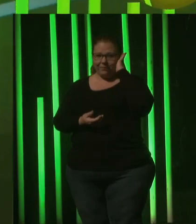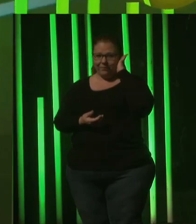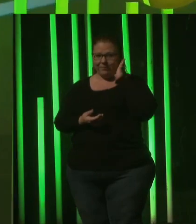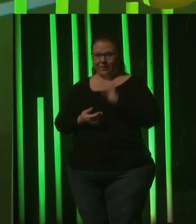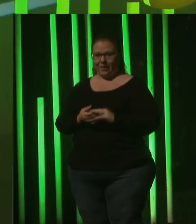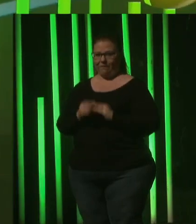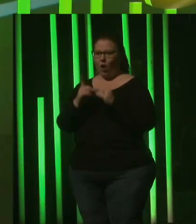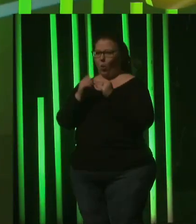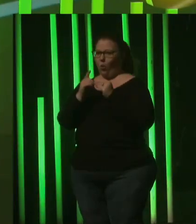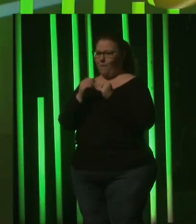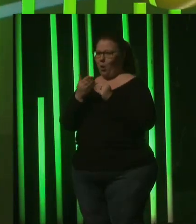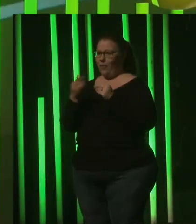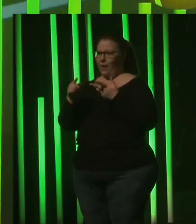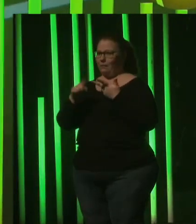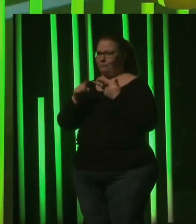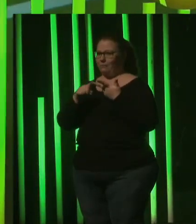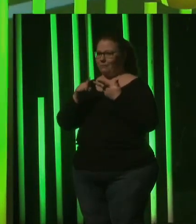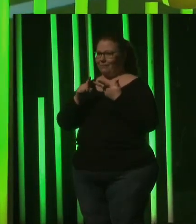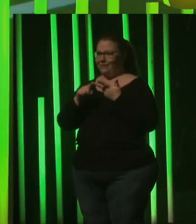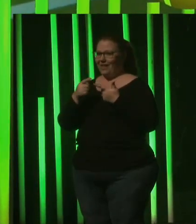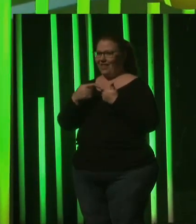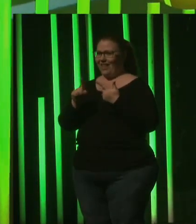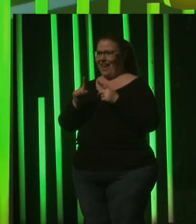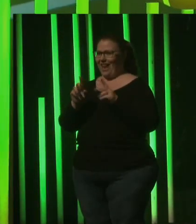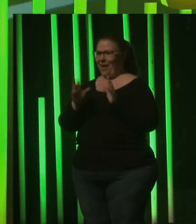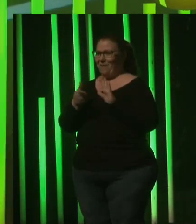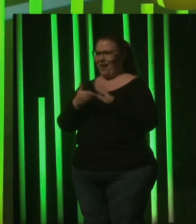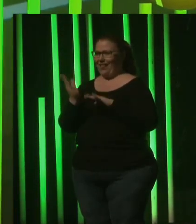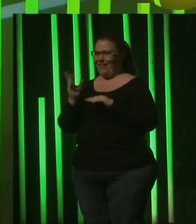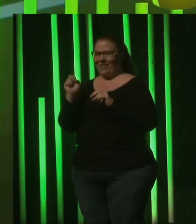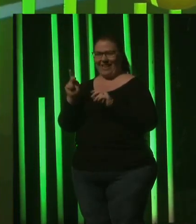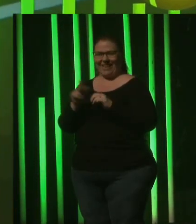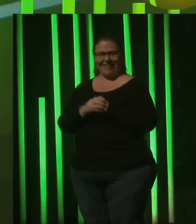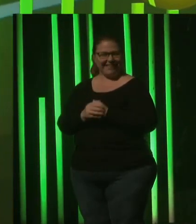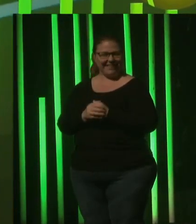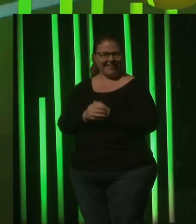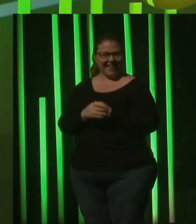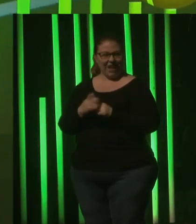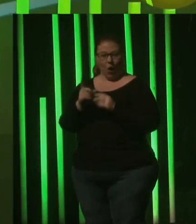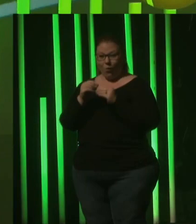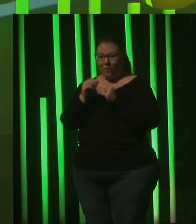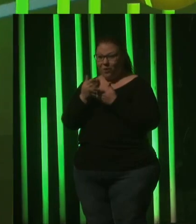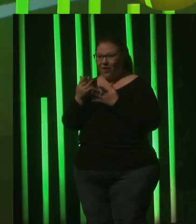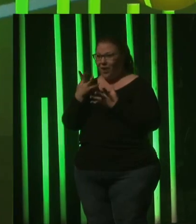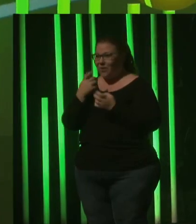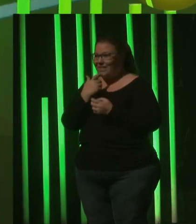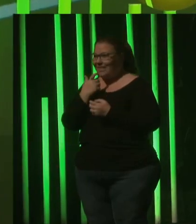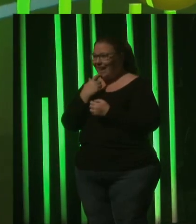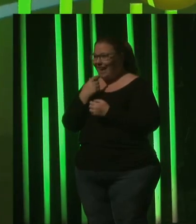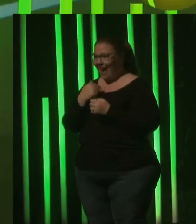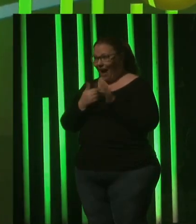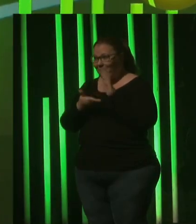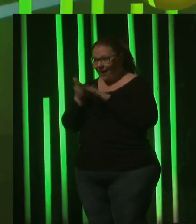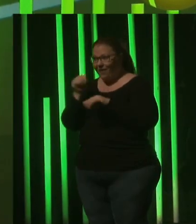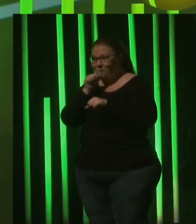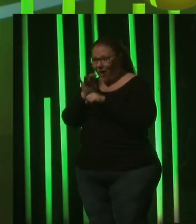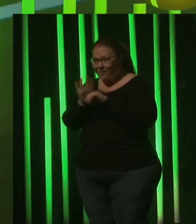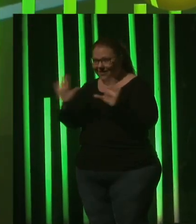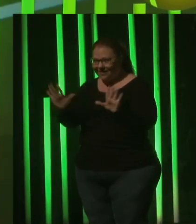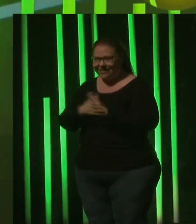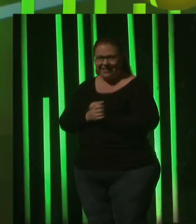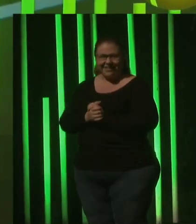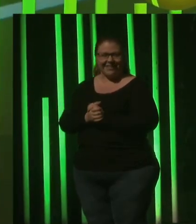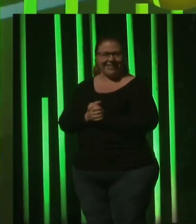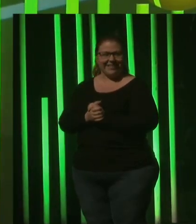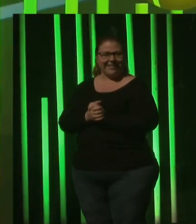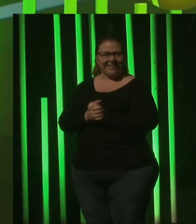I got one other point. I'm going to get out of here. Is that all right? No. Okay, listen. I got one other thing I want to say to you, and I'm out of here, I promise you.